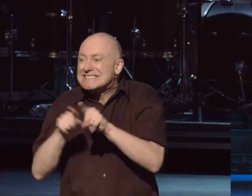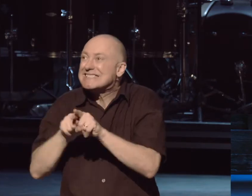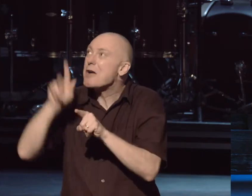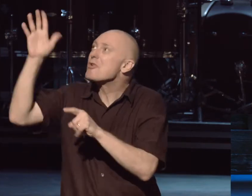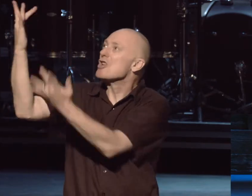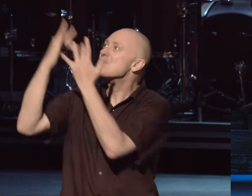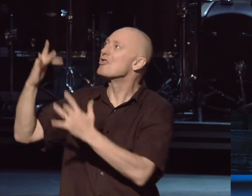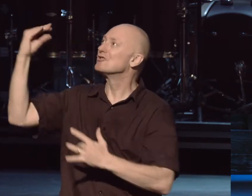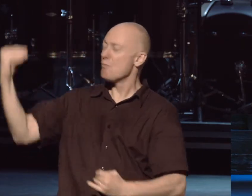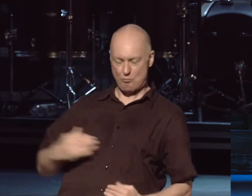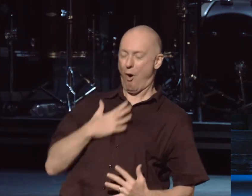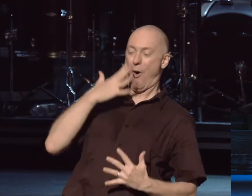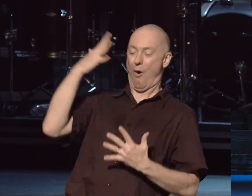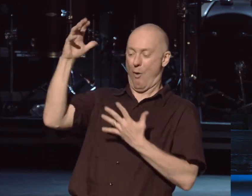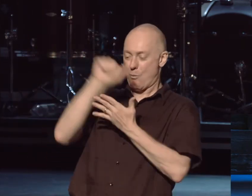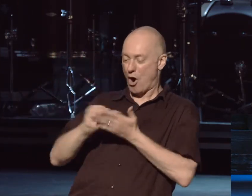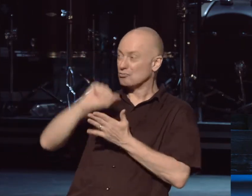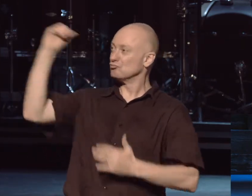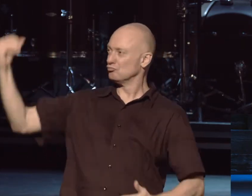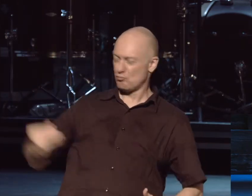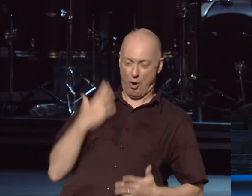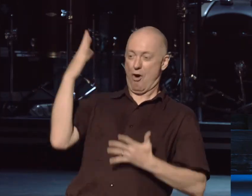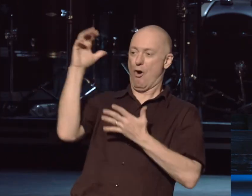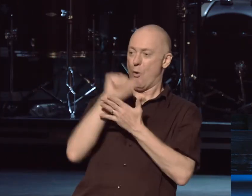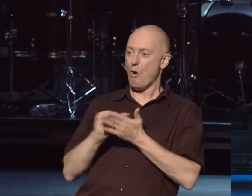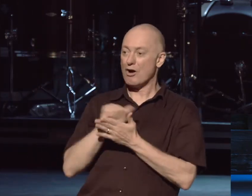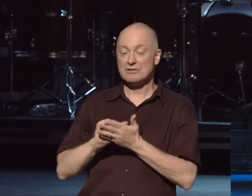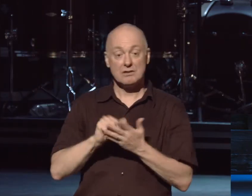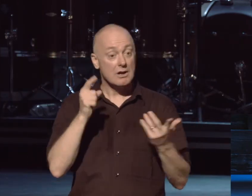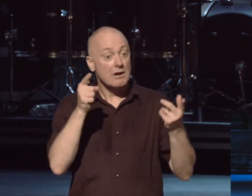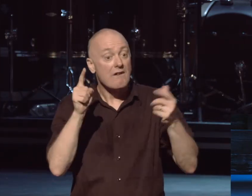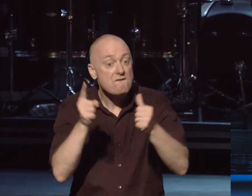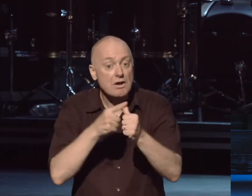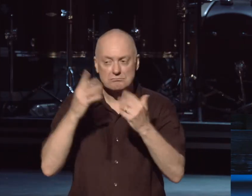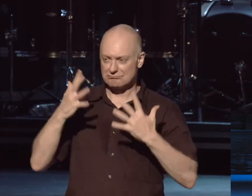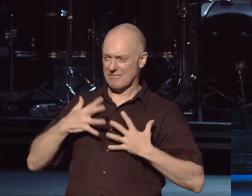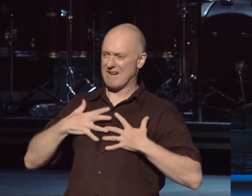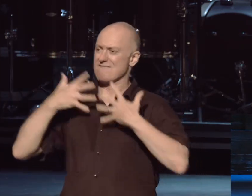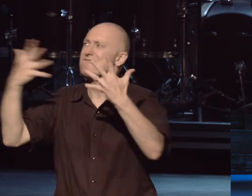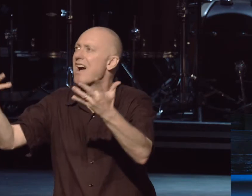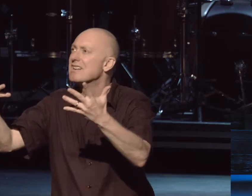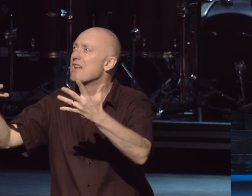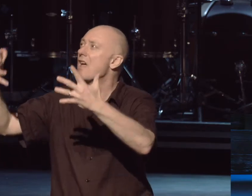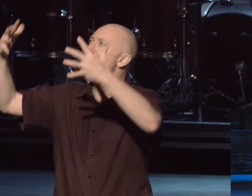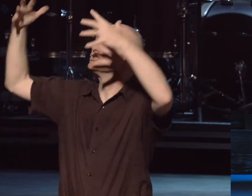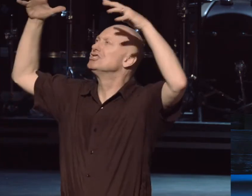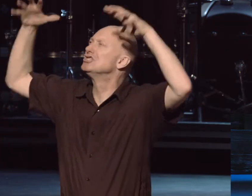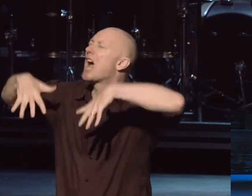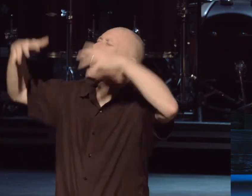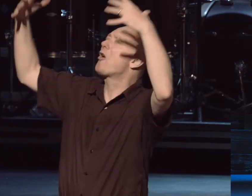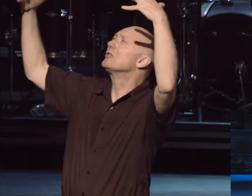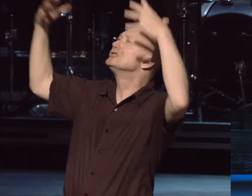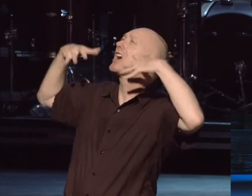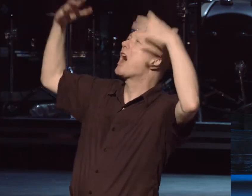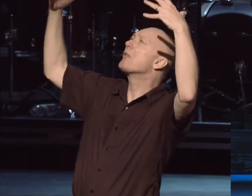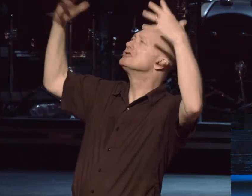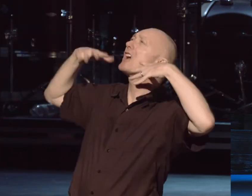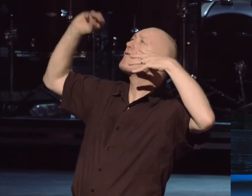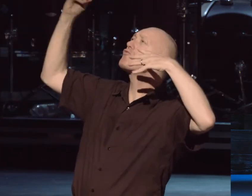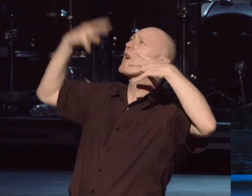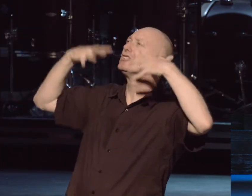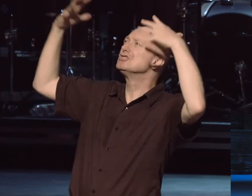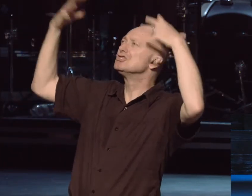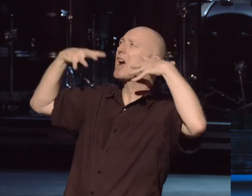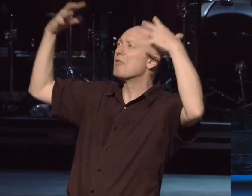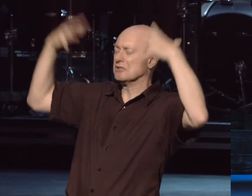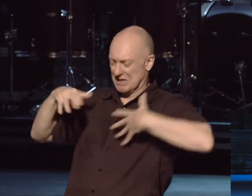inexhaustible in supply. You confess to him, the waves of mercy keep coming, and the showers of grace, the showers of grace, the showers of grace that cleanse you. And